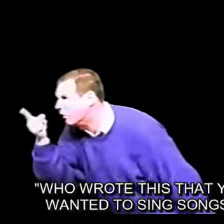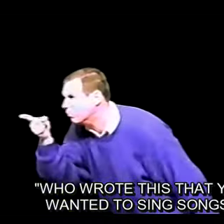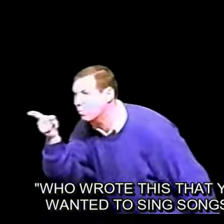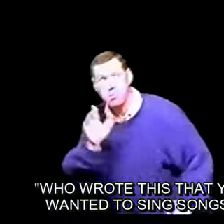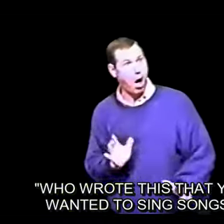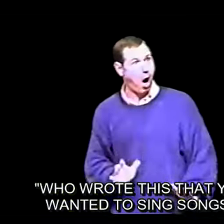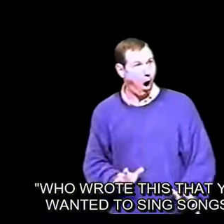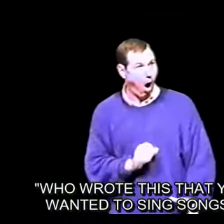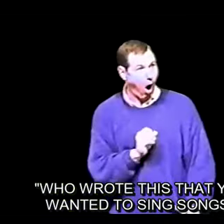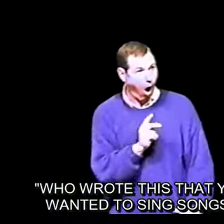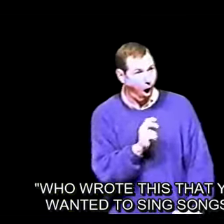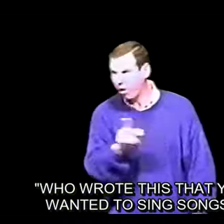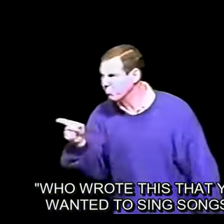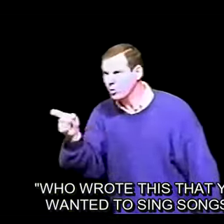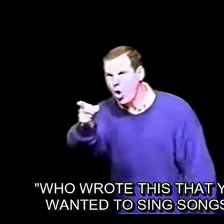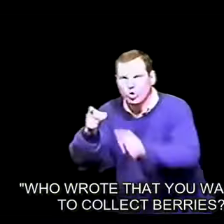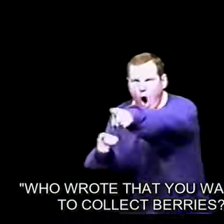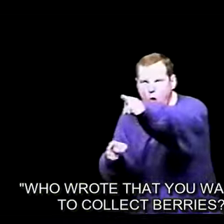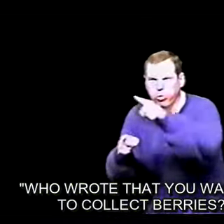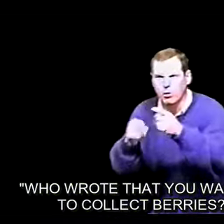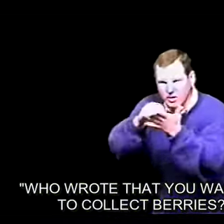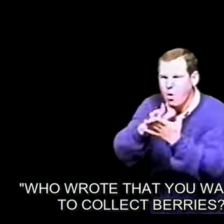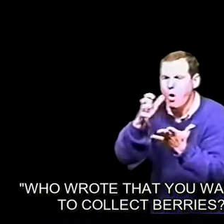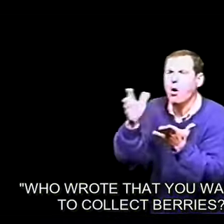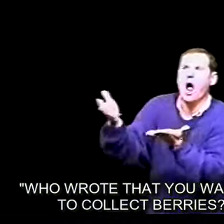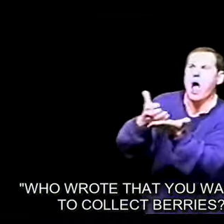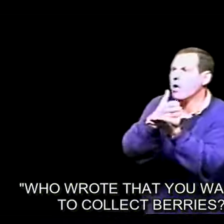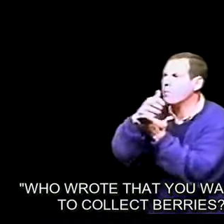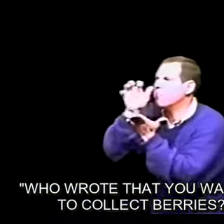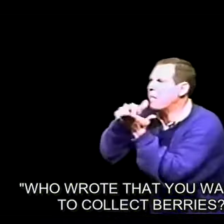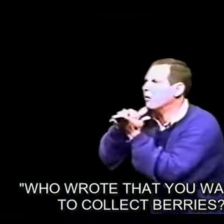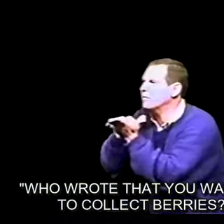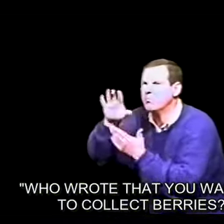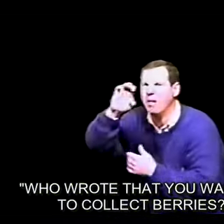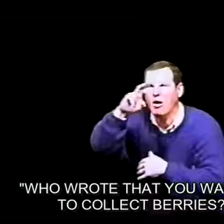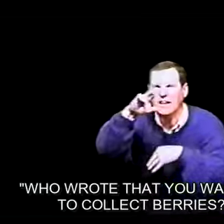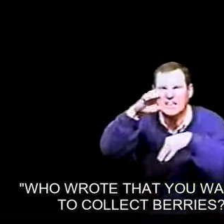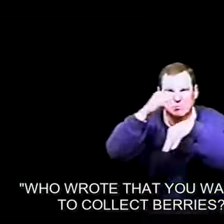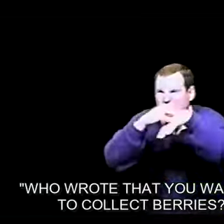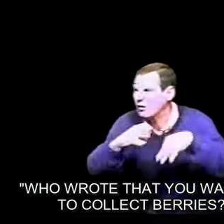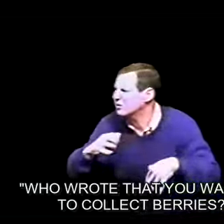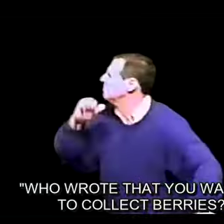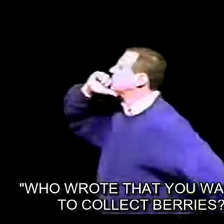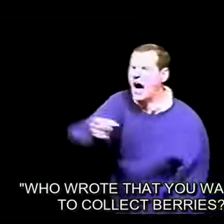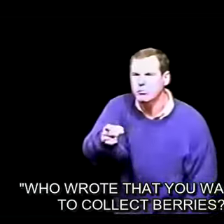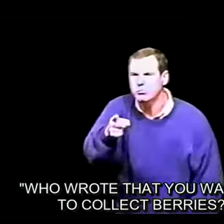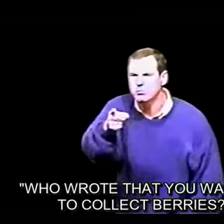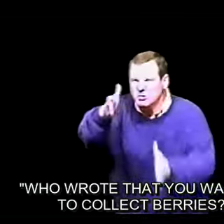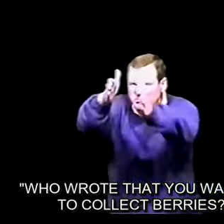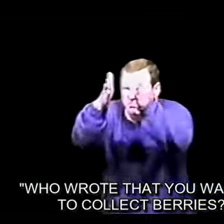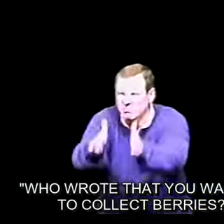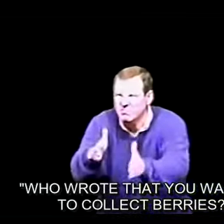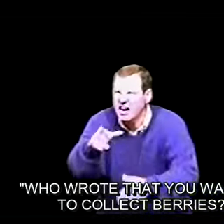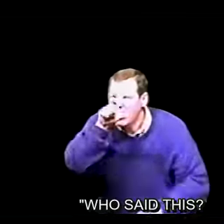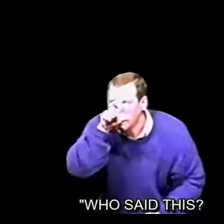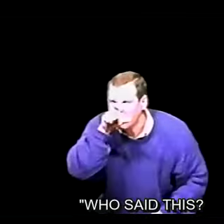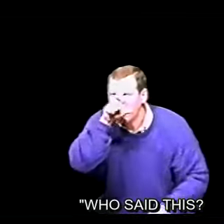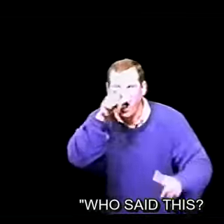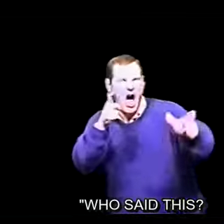sing songs? Who wrote that you wanted to collect berries? Who said